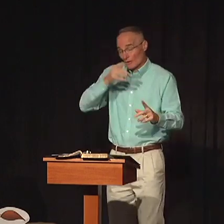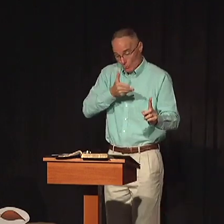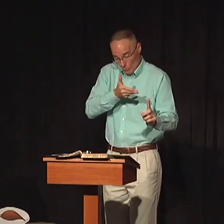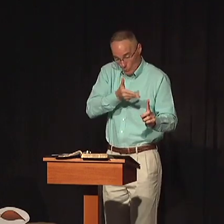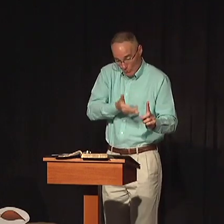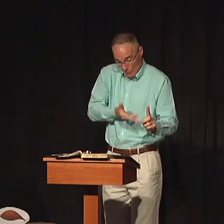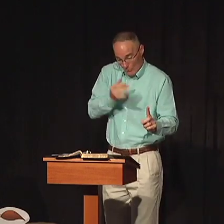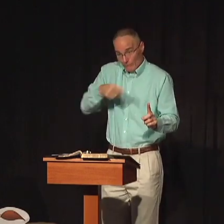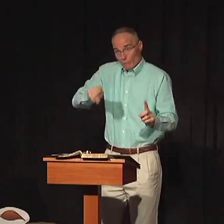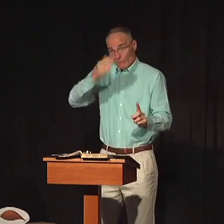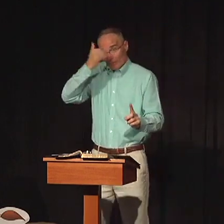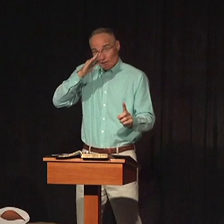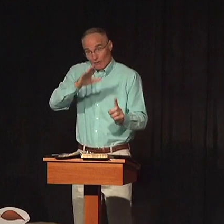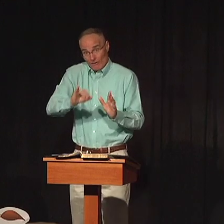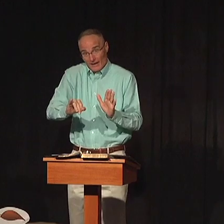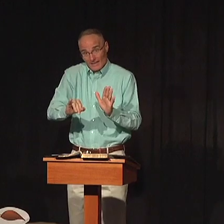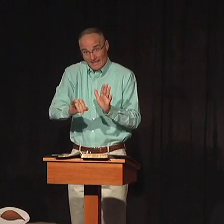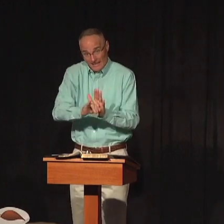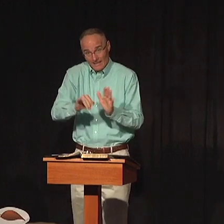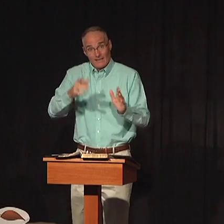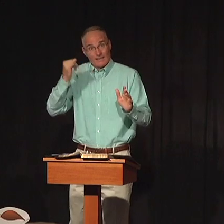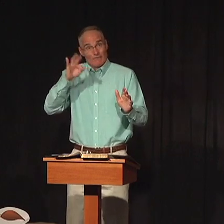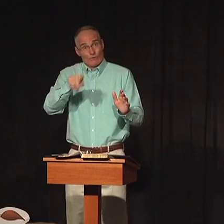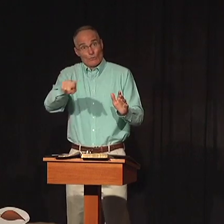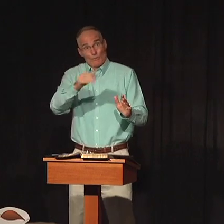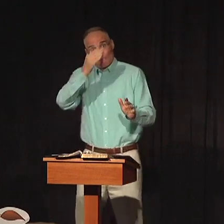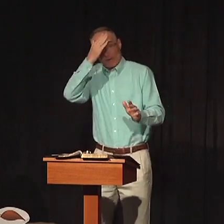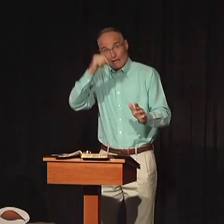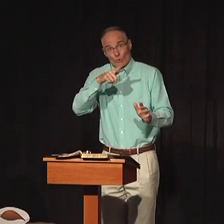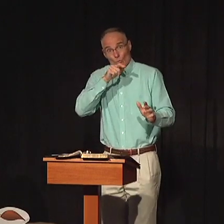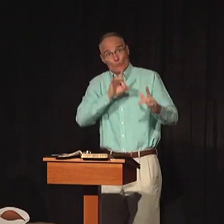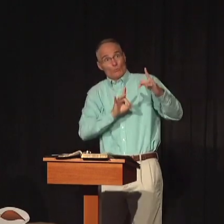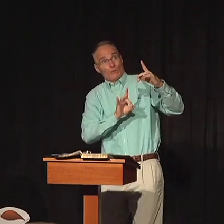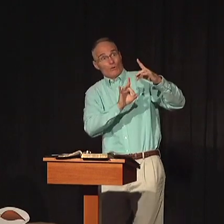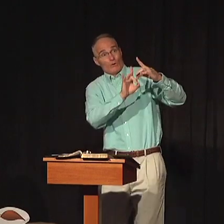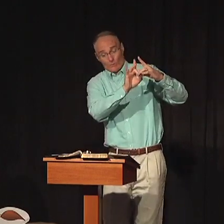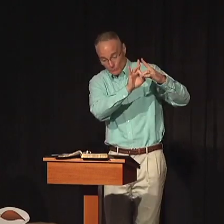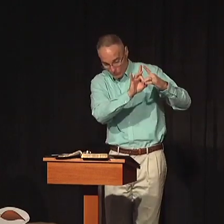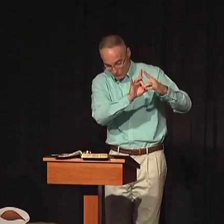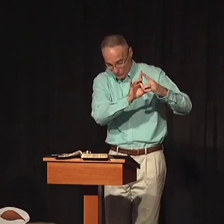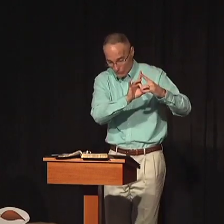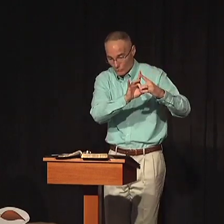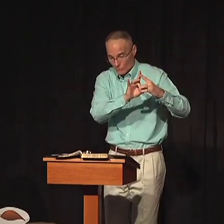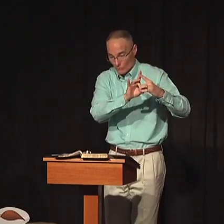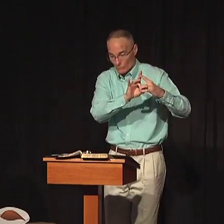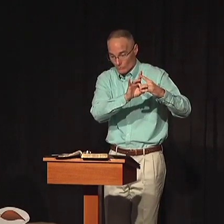that is when you forget who you are, you forget your identity. If you forget who you belong to,